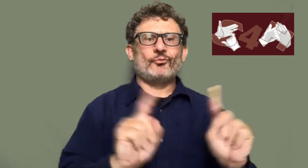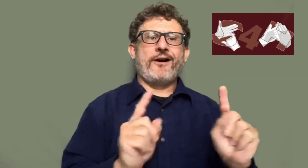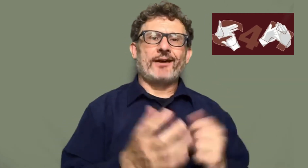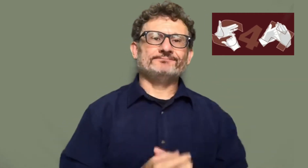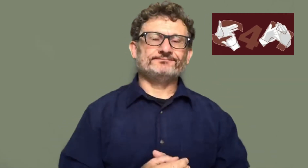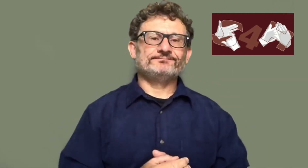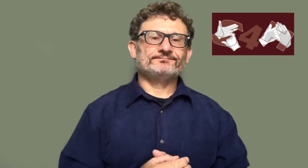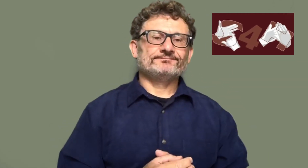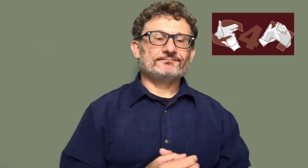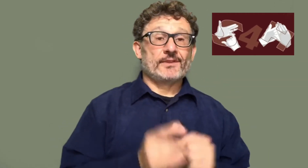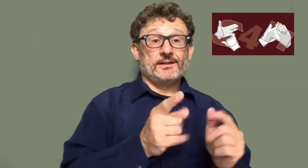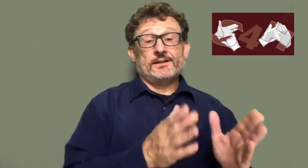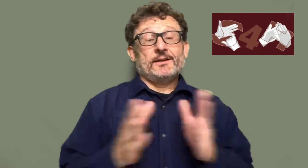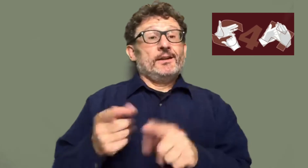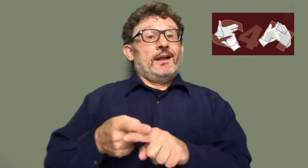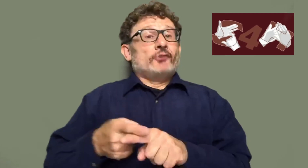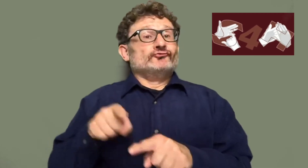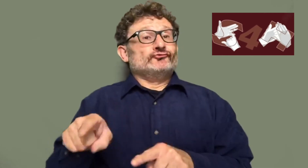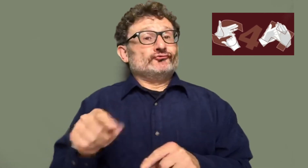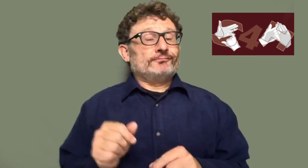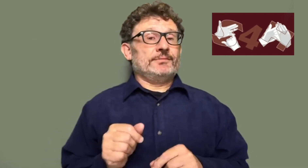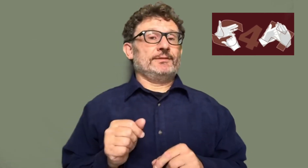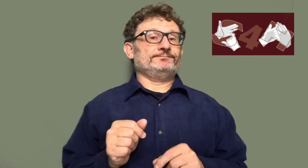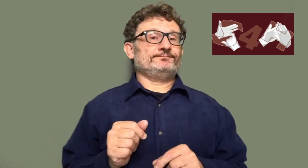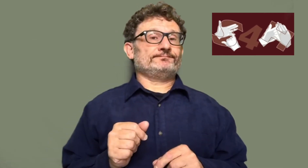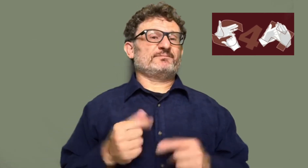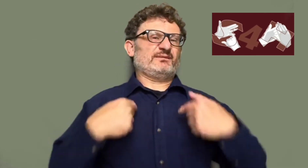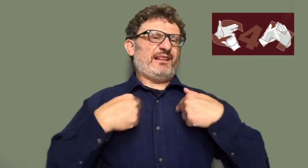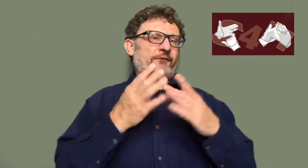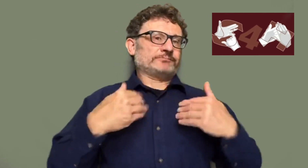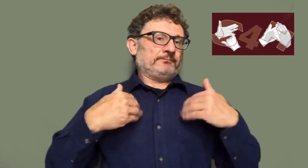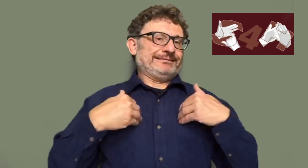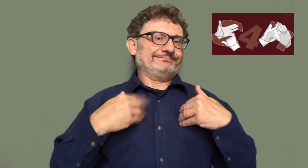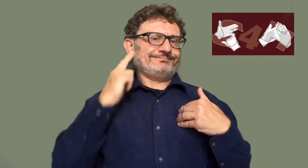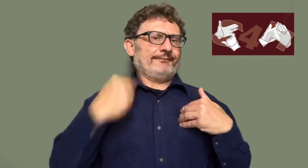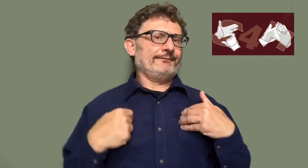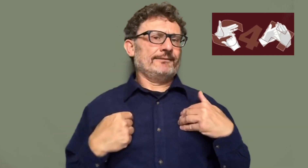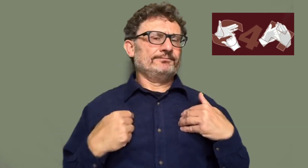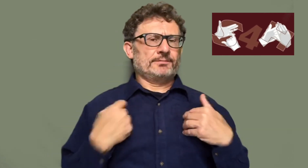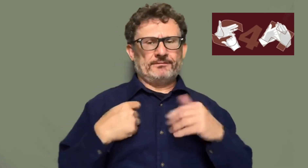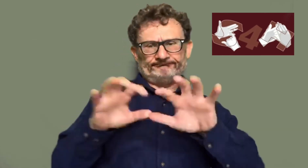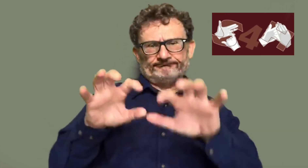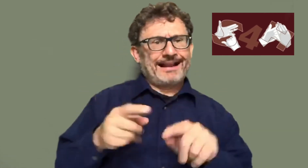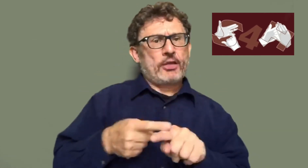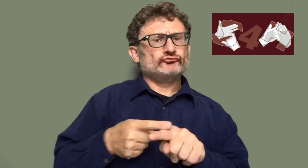schooling, the input from their parents. Now, with regards to English, as a deaf